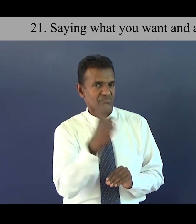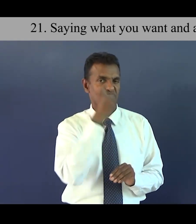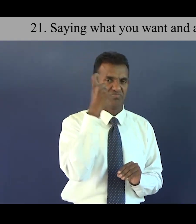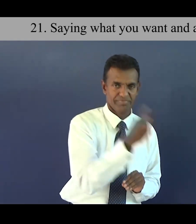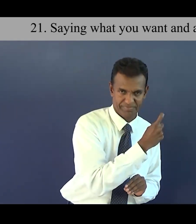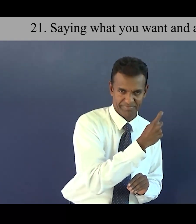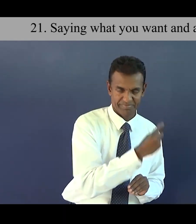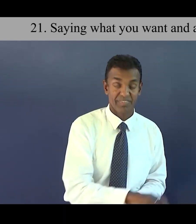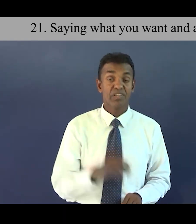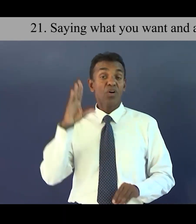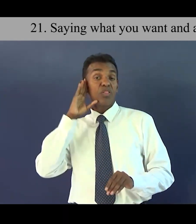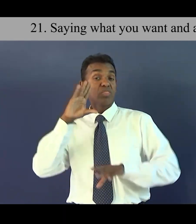else.